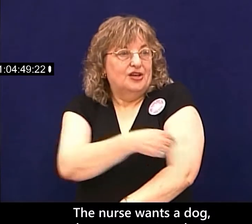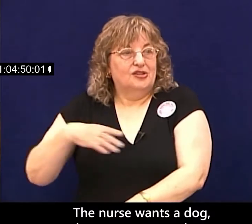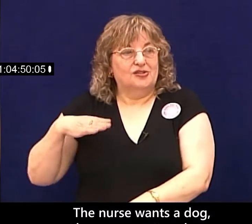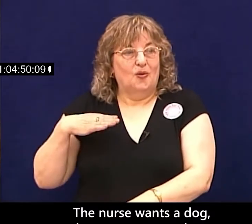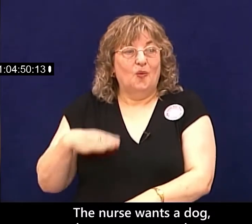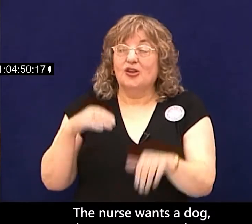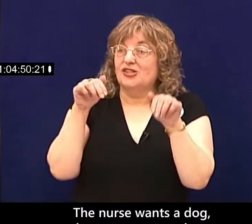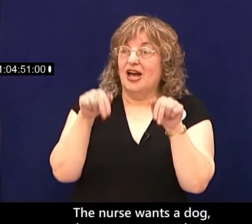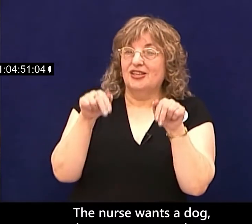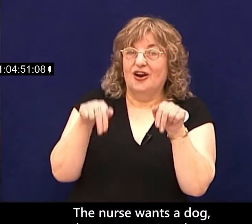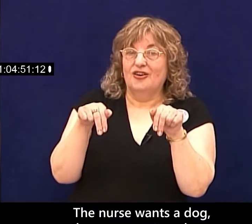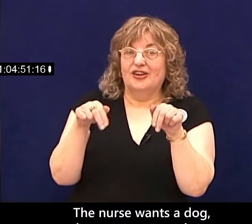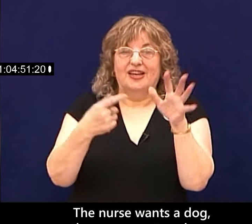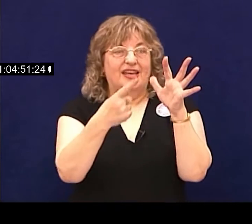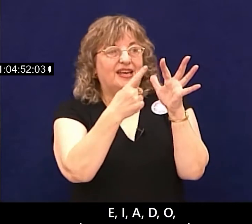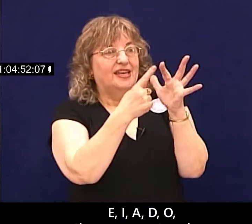nurse wants a dog.